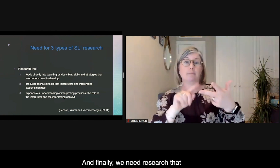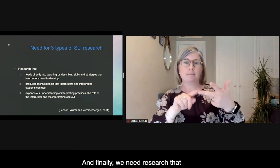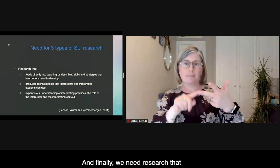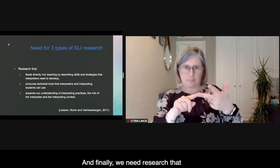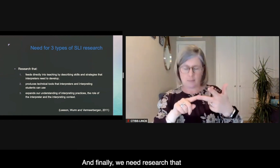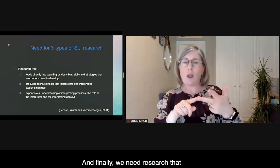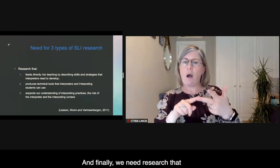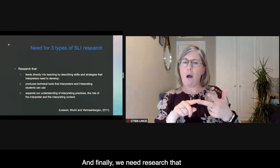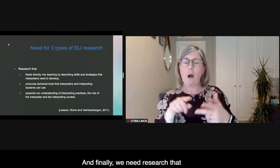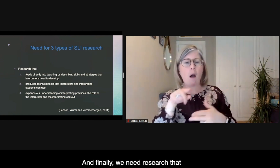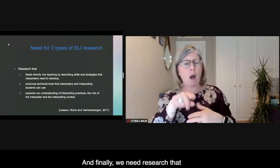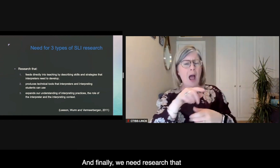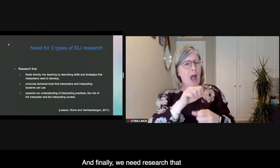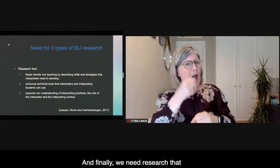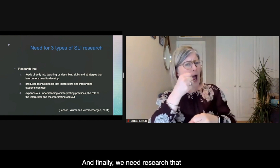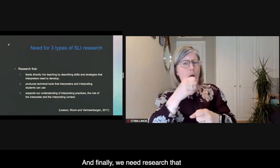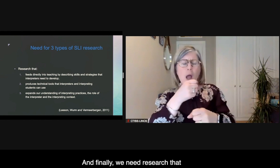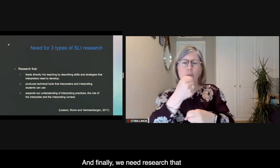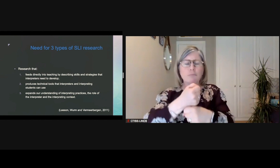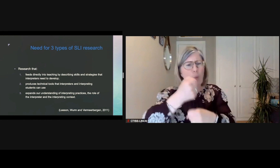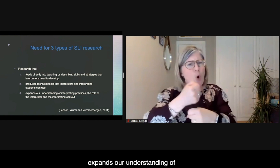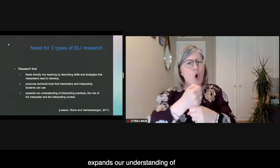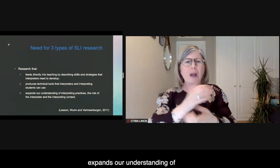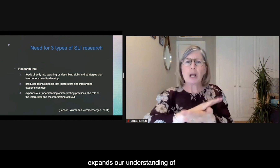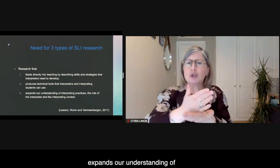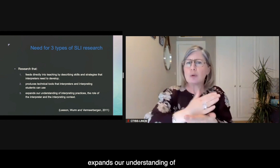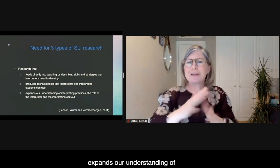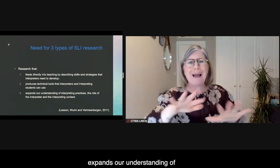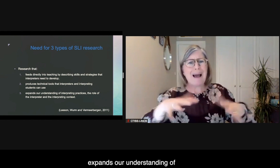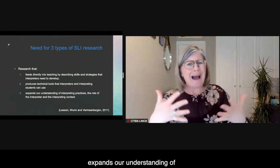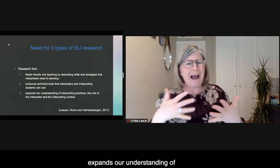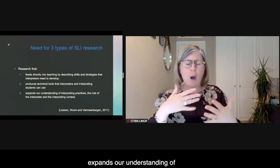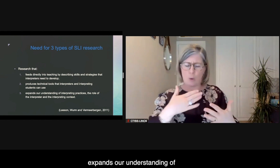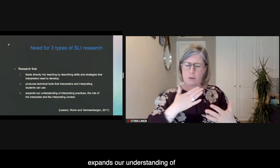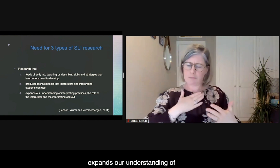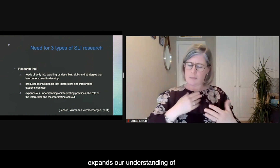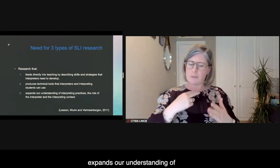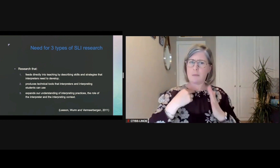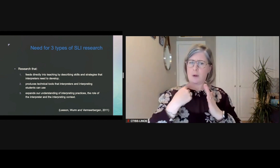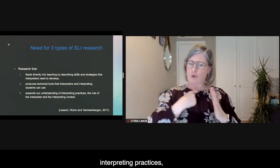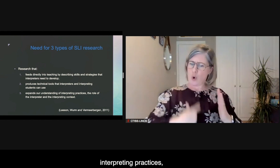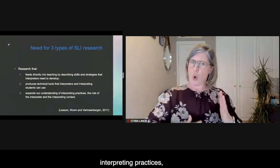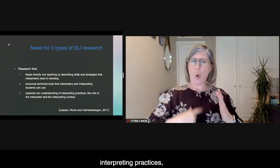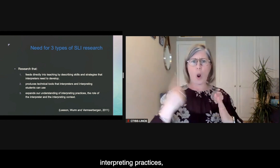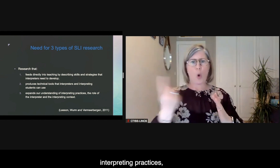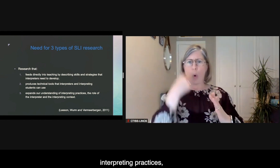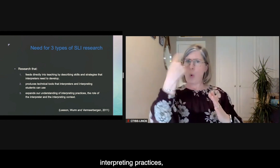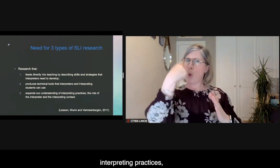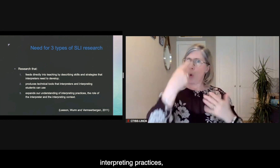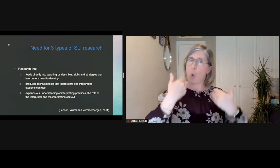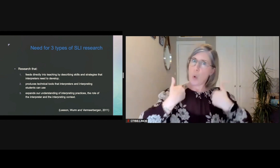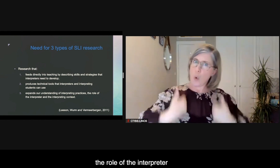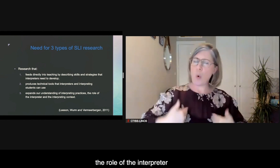And finally, we need research that expands our understanding of interpreting practices, the role of interpreter, and the interpreting context.